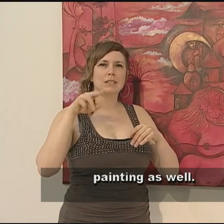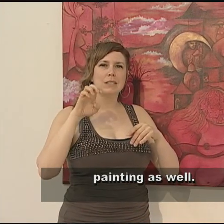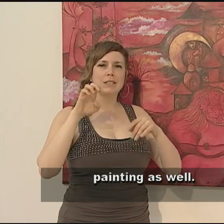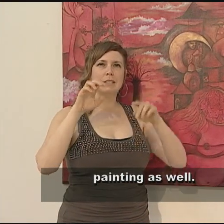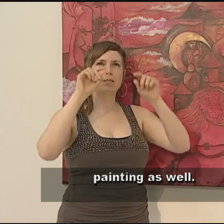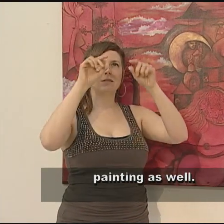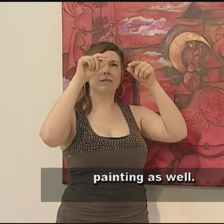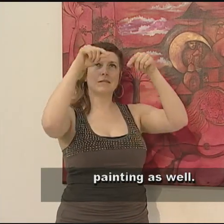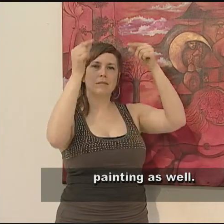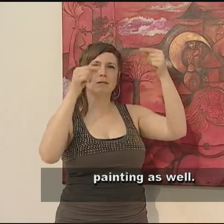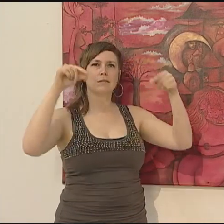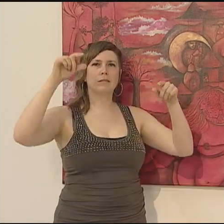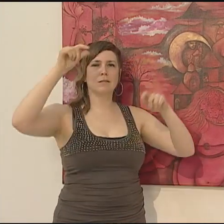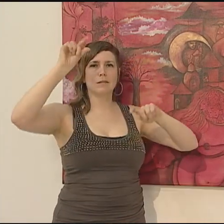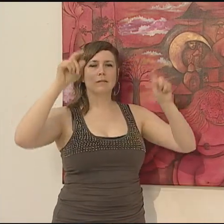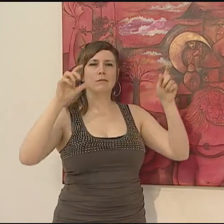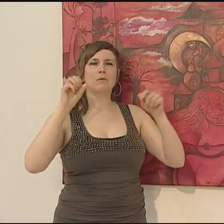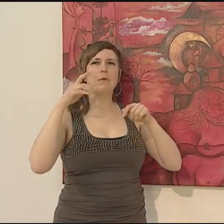in this painting as well.